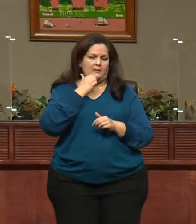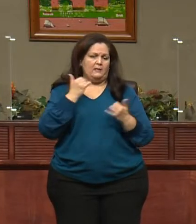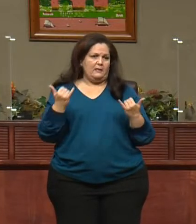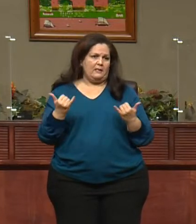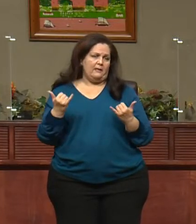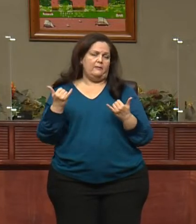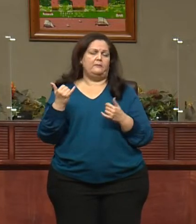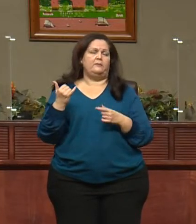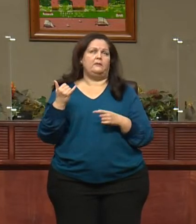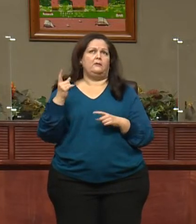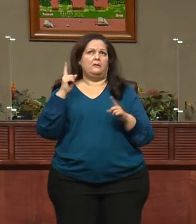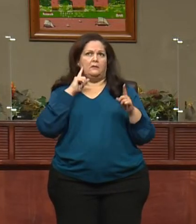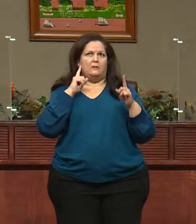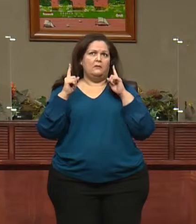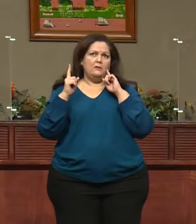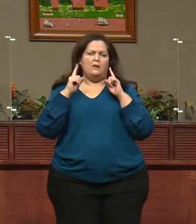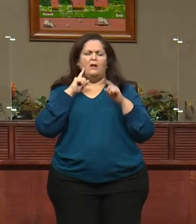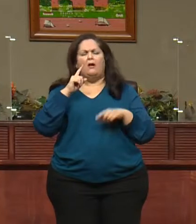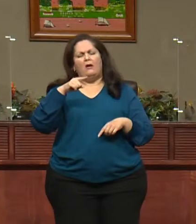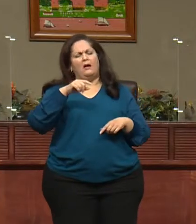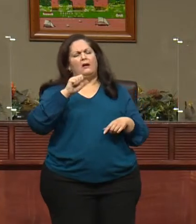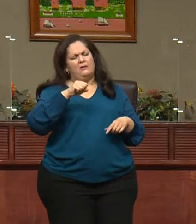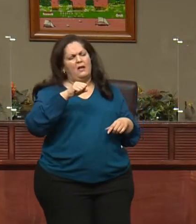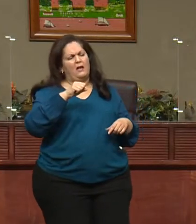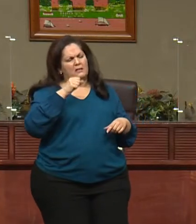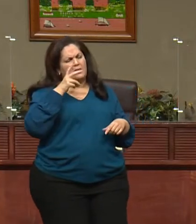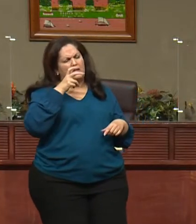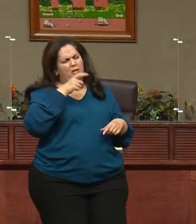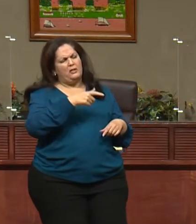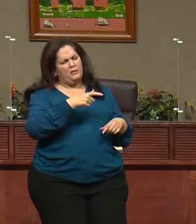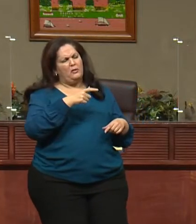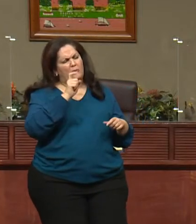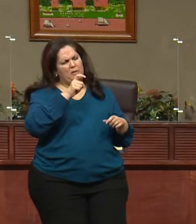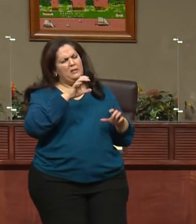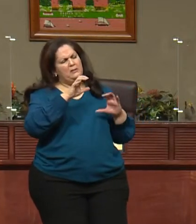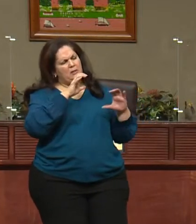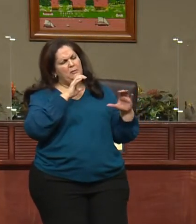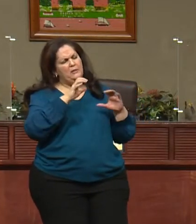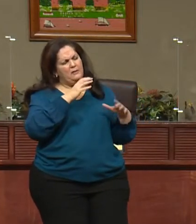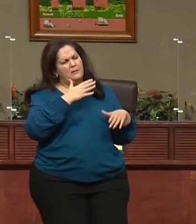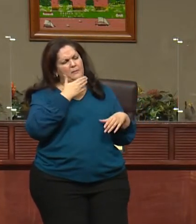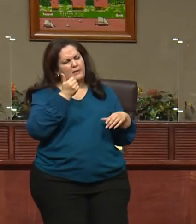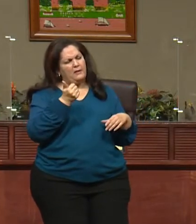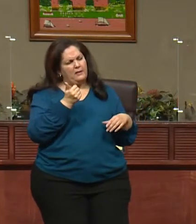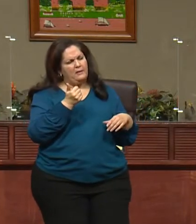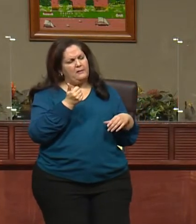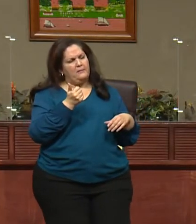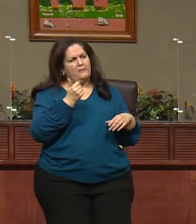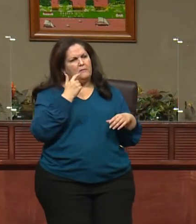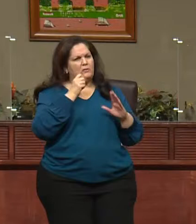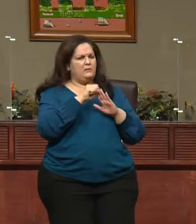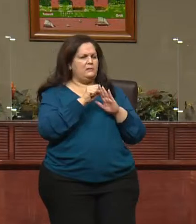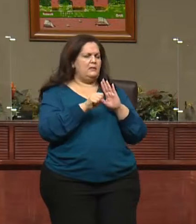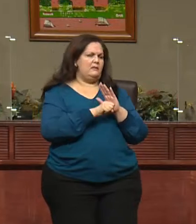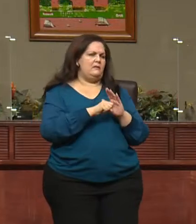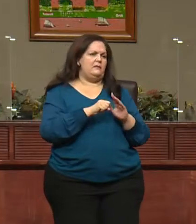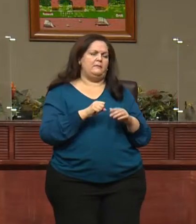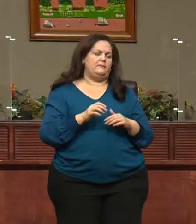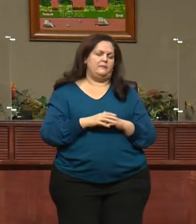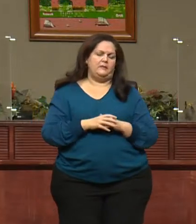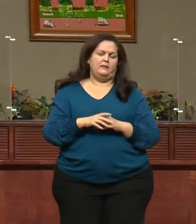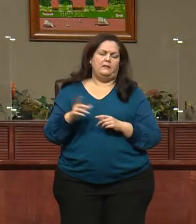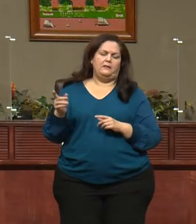promise that, yes, we hear you. We need to communicate better, federal, state, local, and they'll